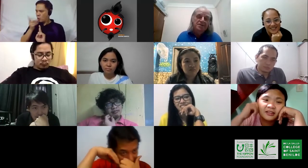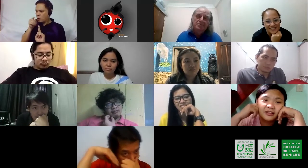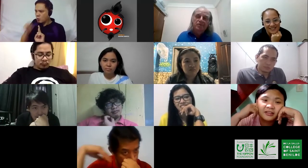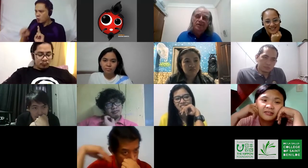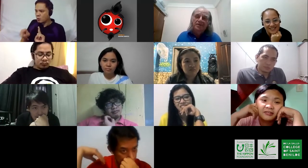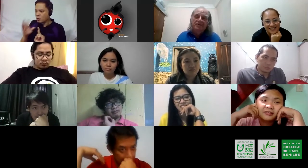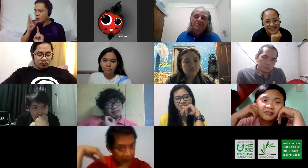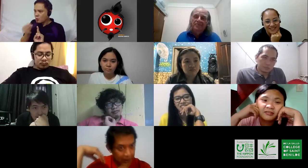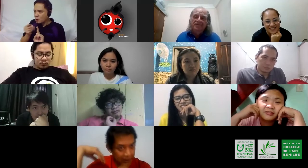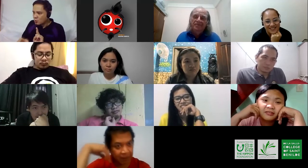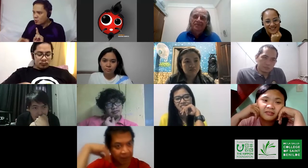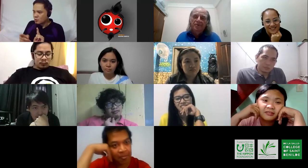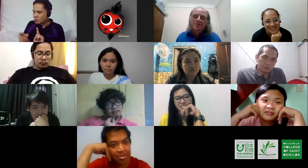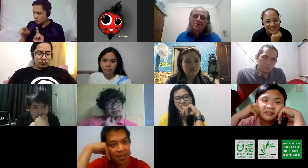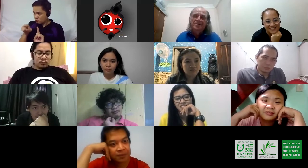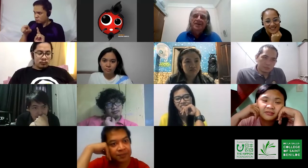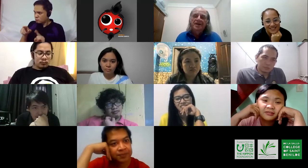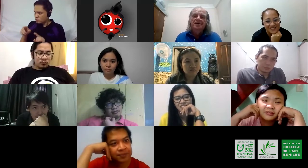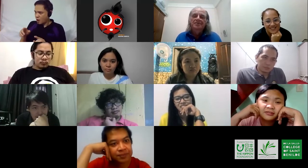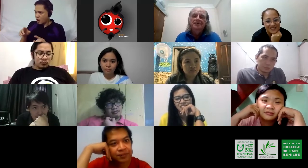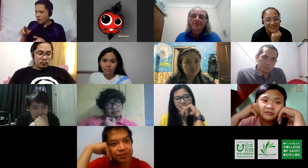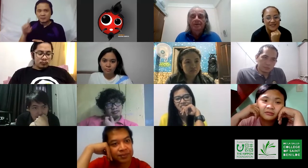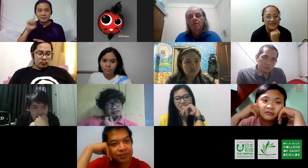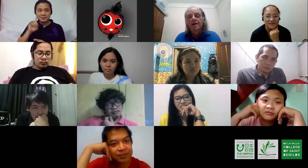support deaf president now? And why?